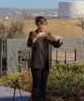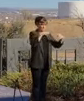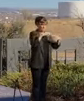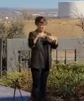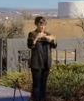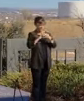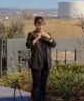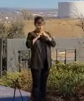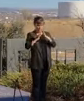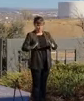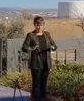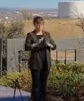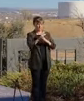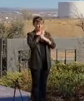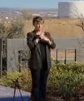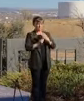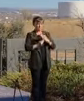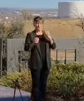peacetime.